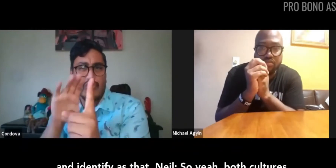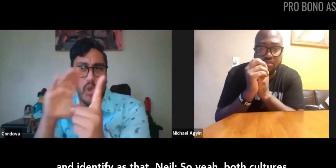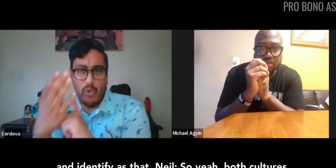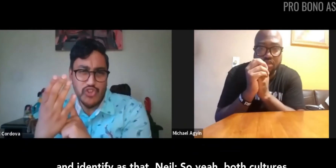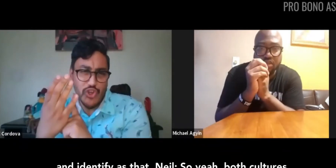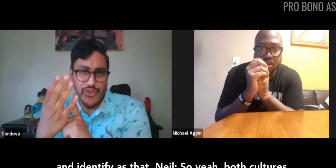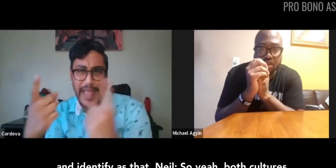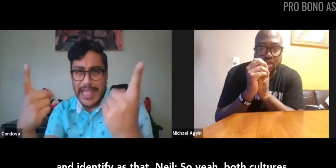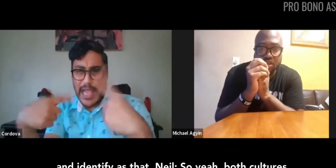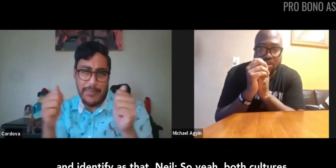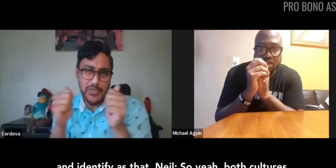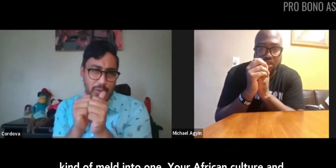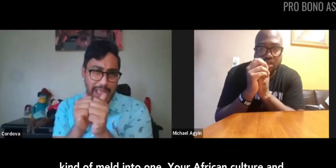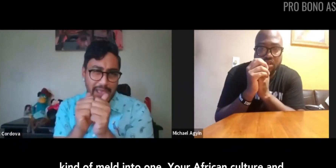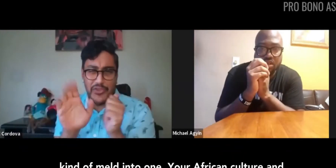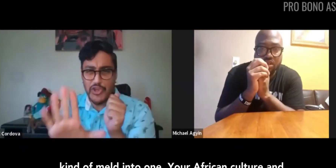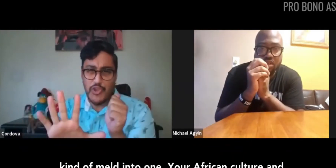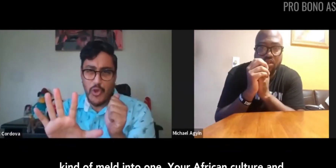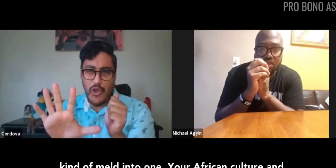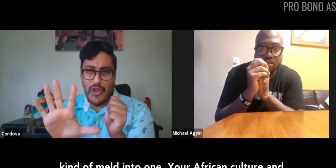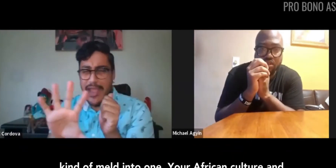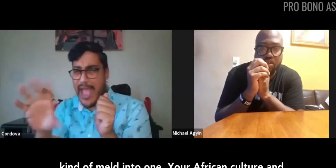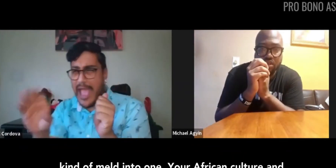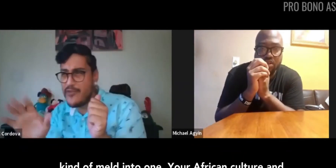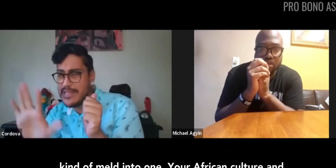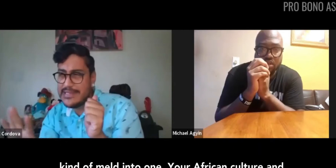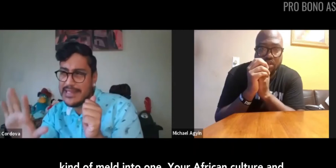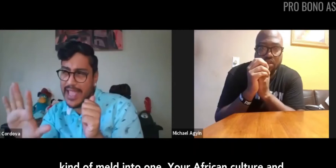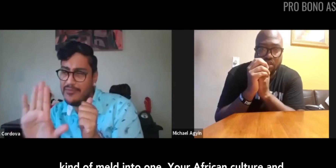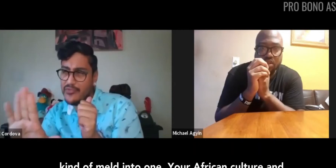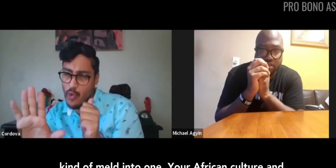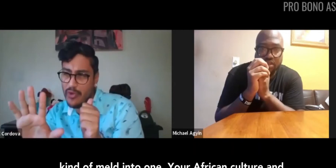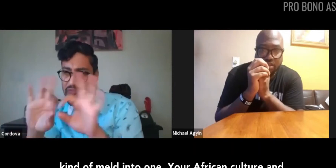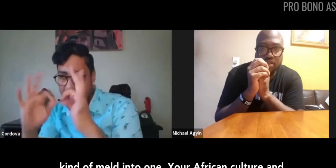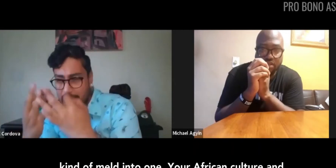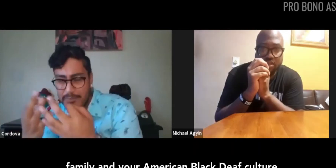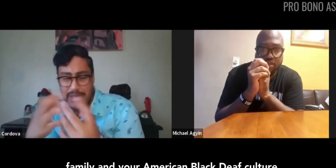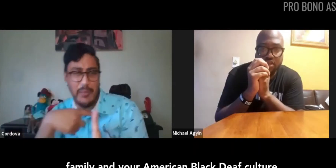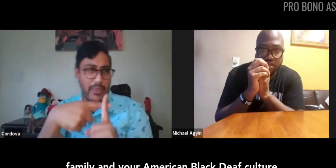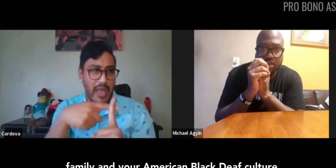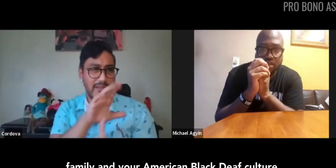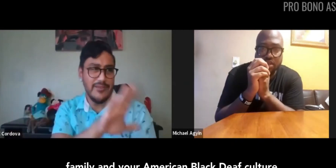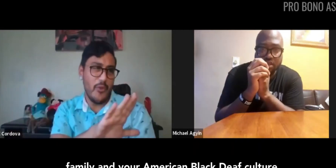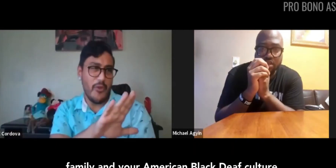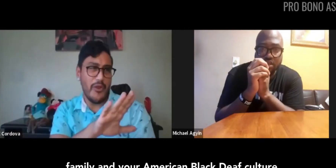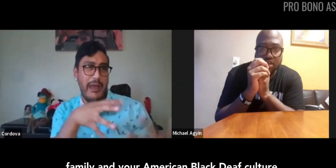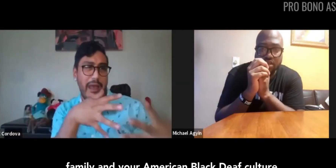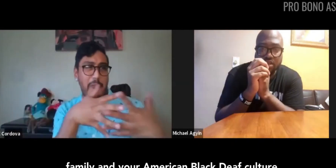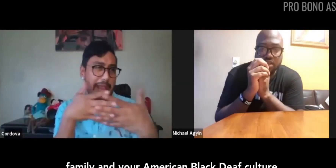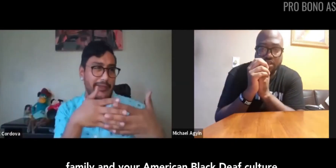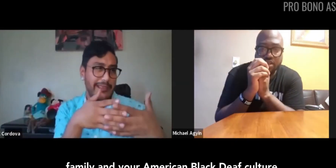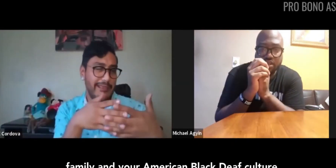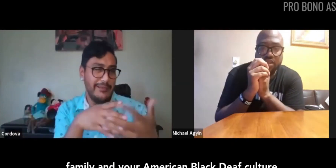So, yeah, both cultures kind of meld into one. Your African culture and family and